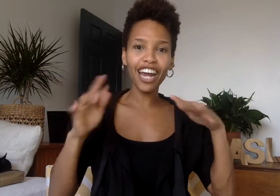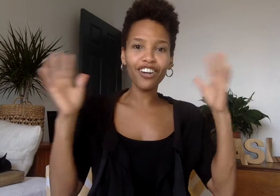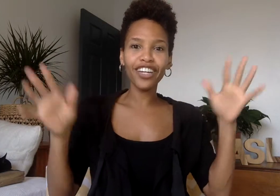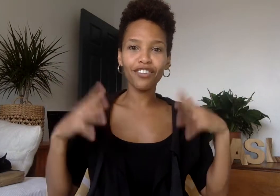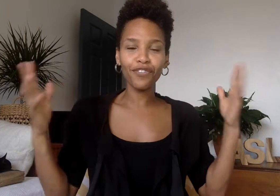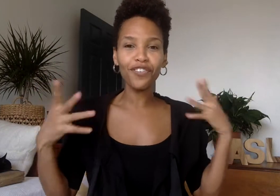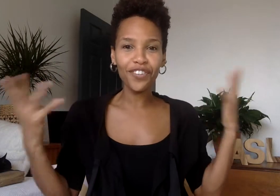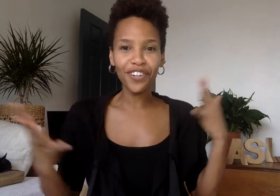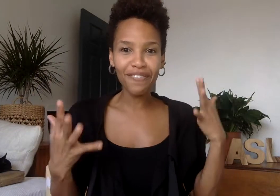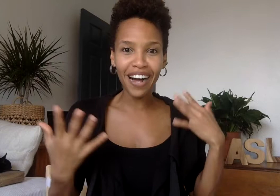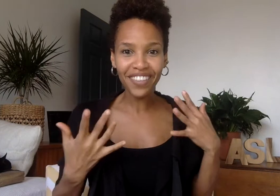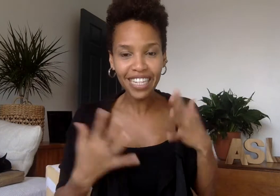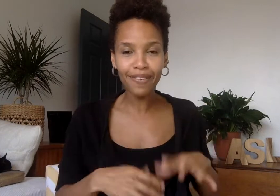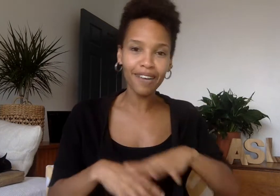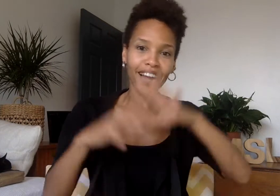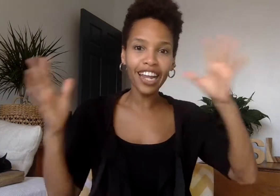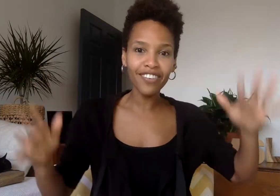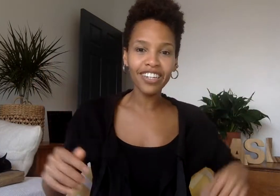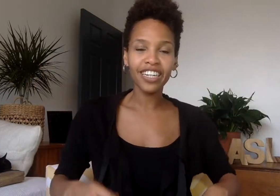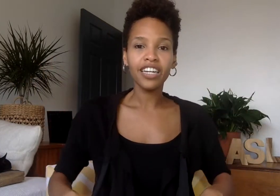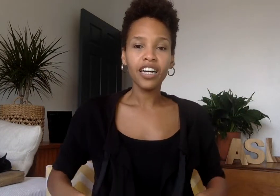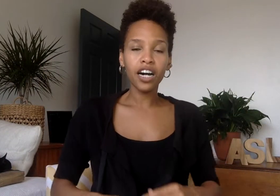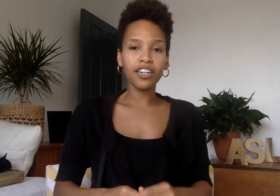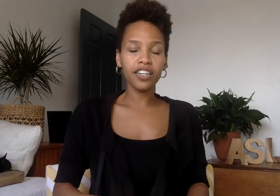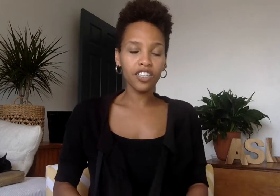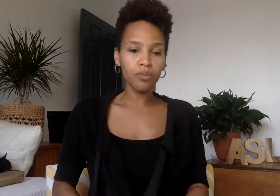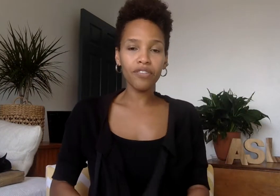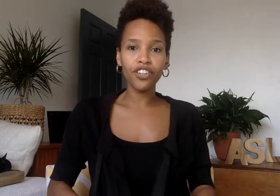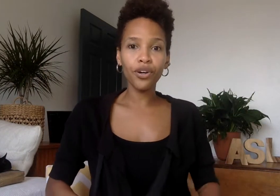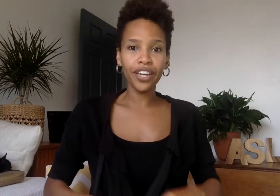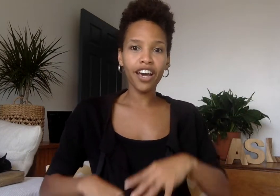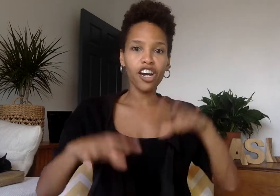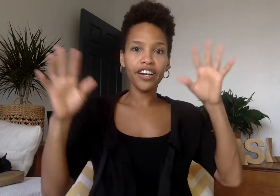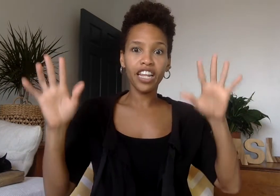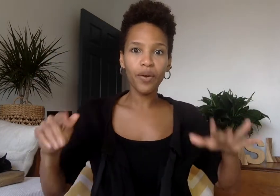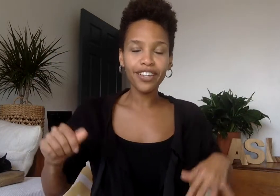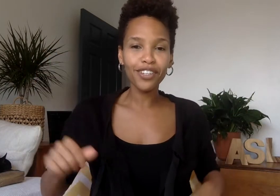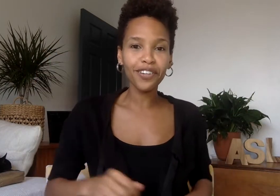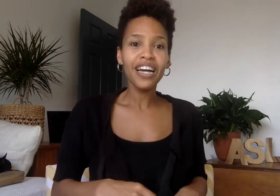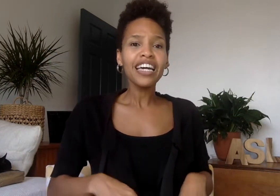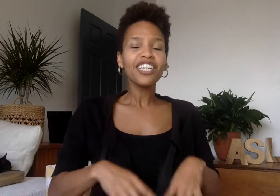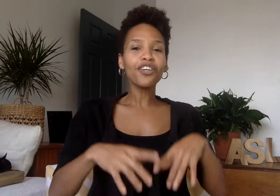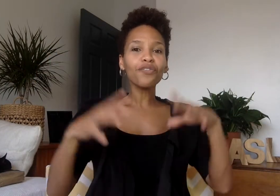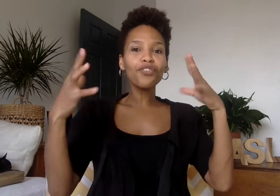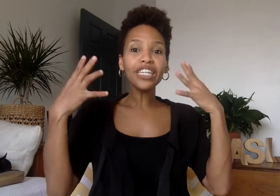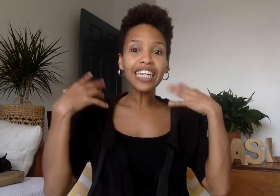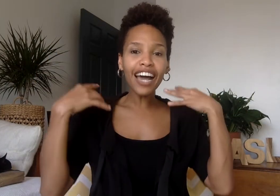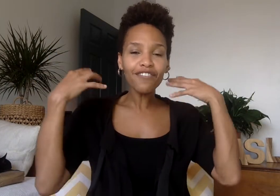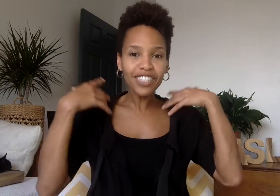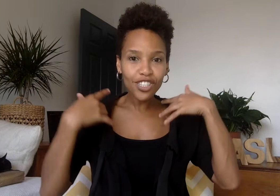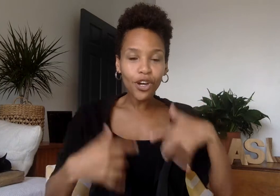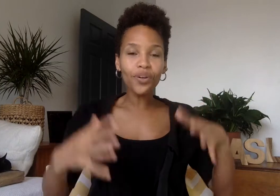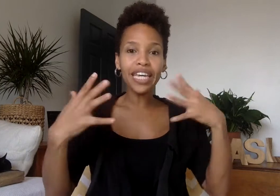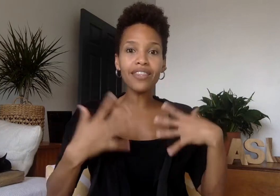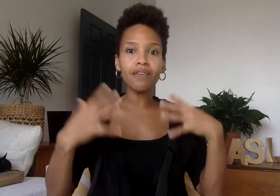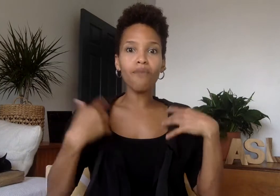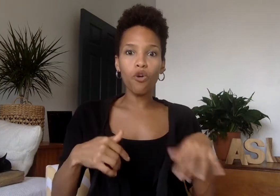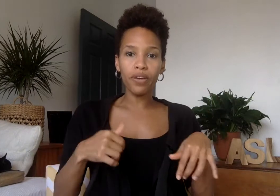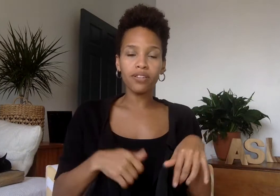airy and foo-foo about this, but I'm kind of a little bit of a yogi at heart anyway. So you really kind of soak in the moment